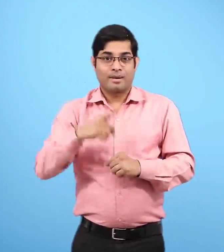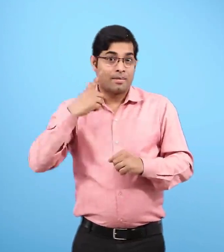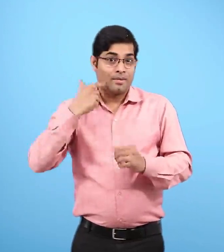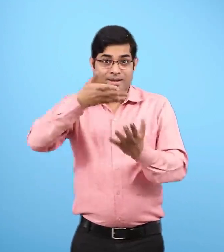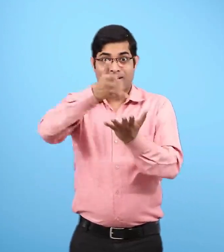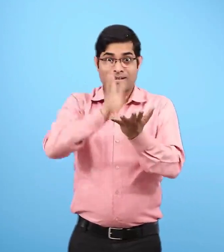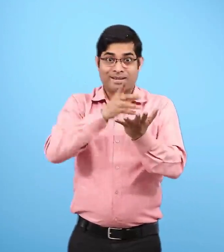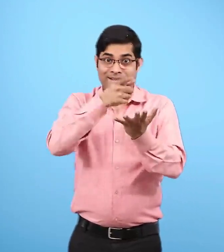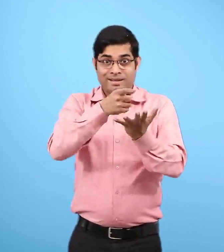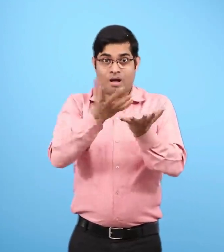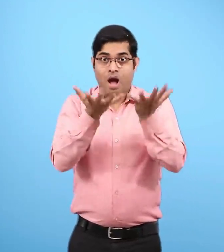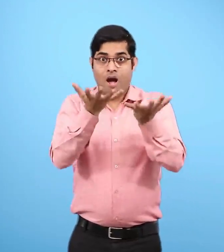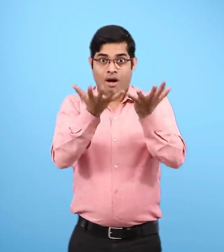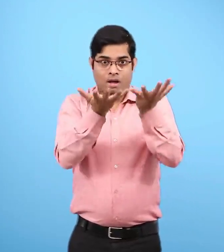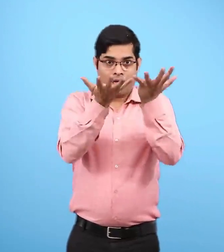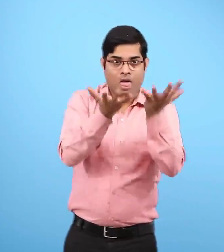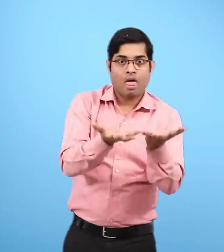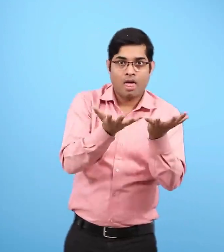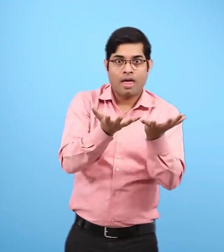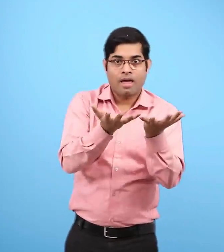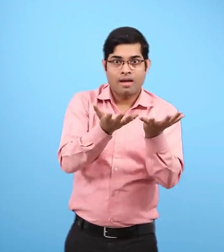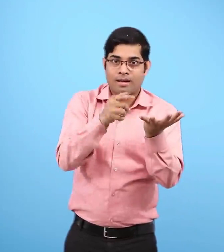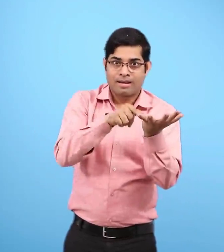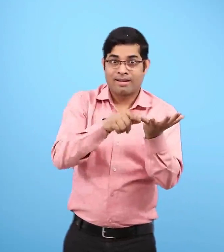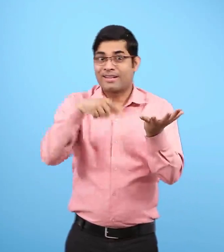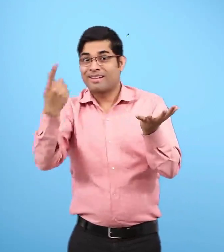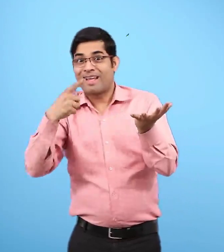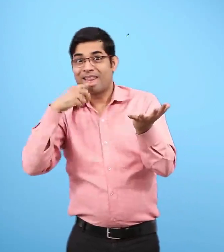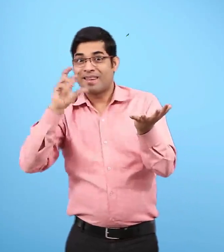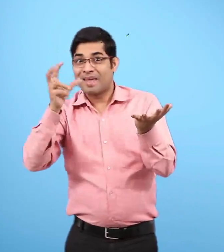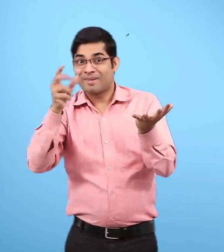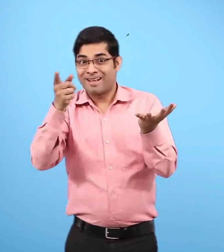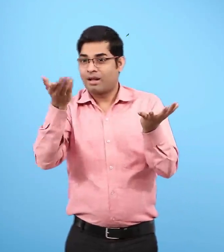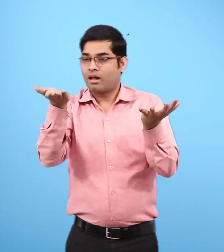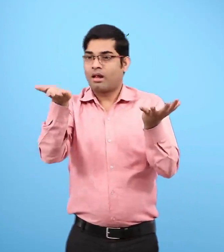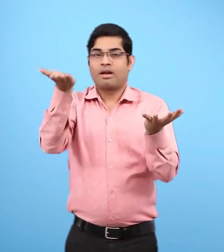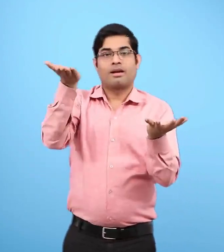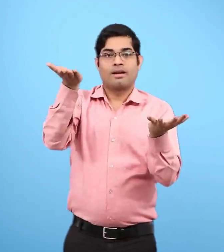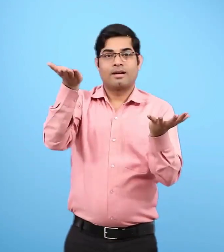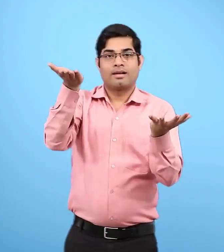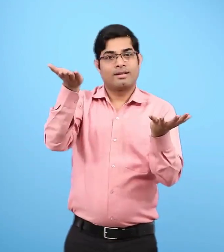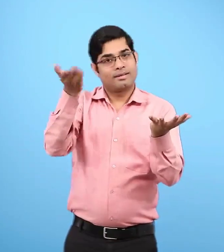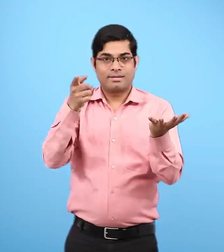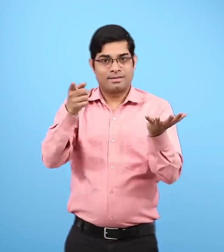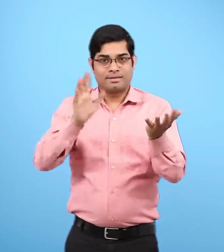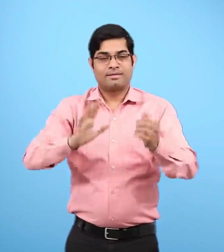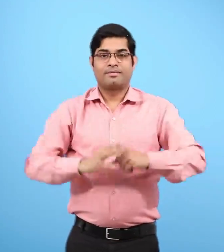The side with the pumpkin is at a lower height than the side with a tomato.